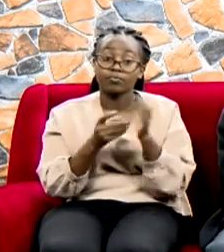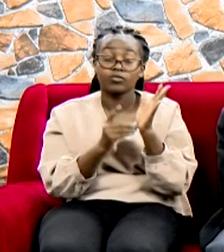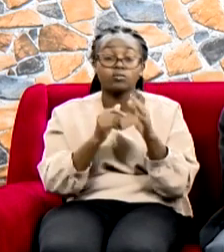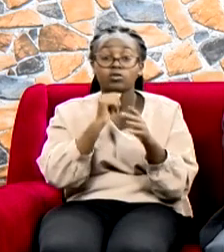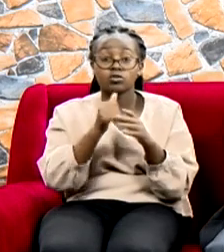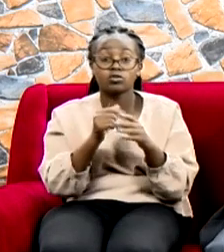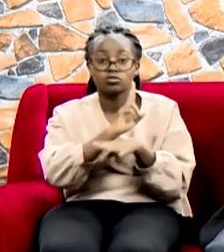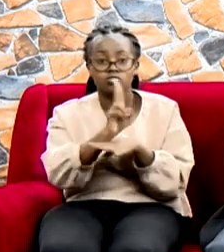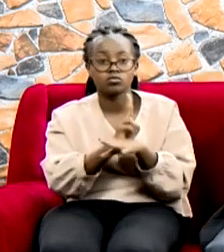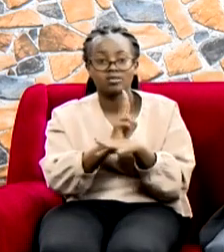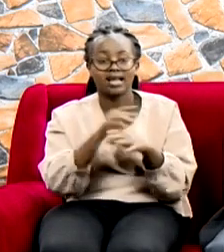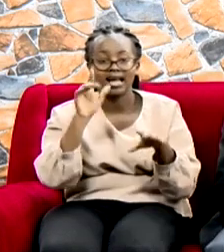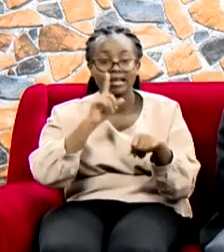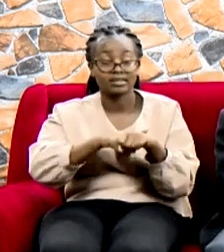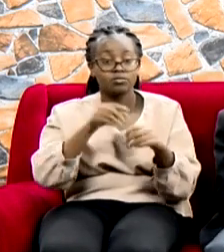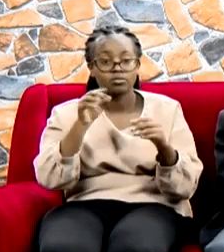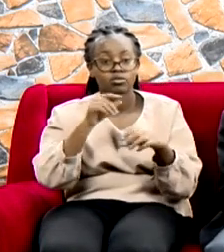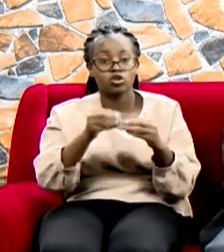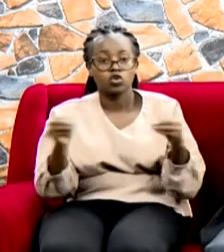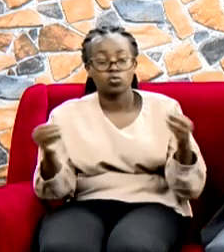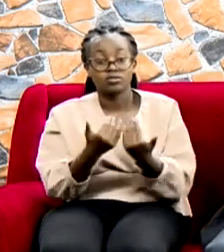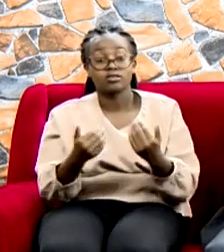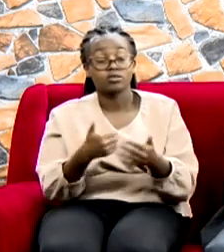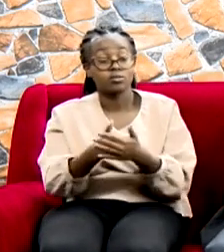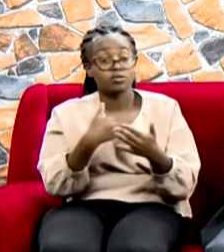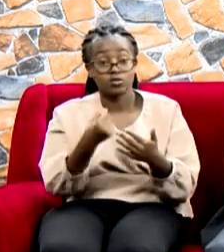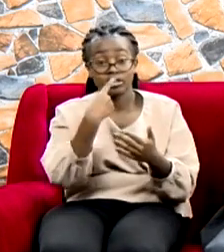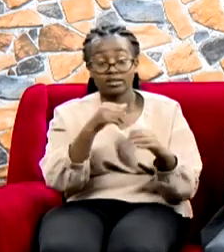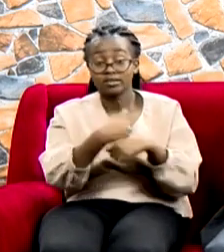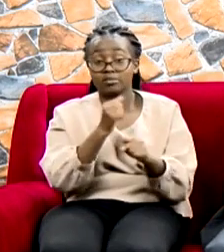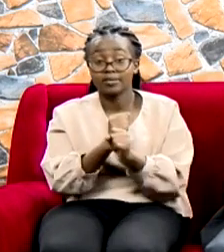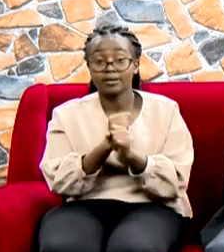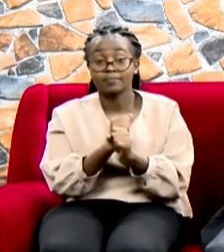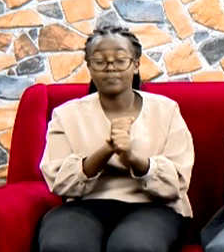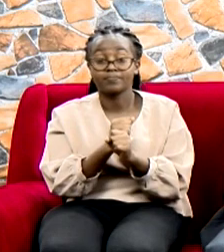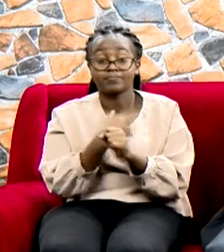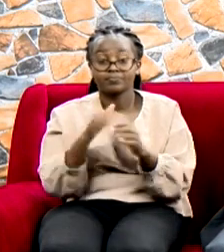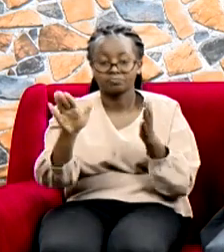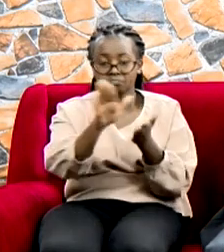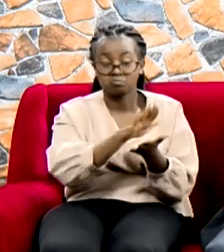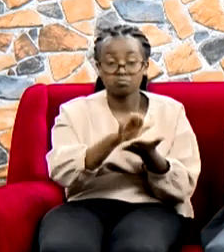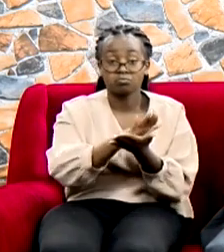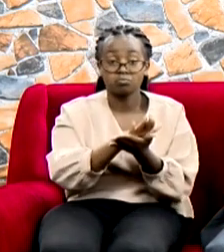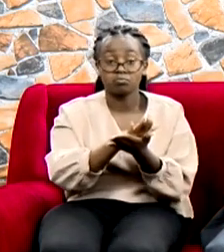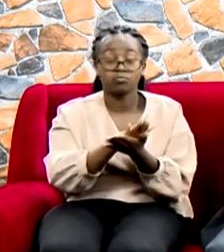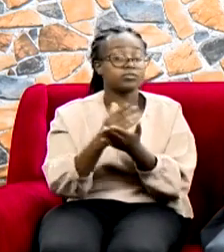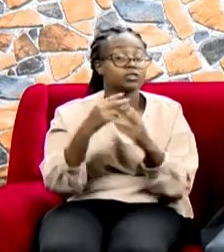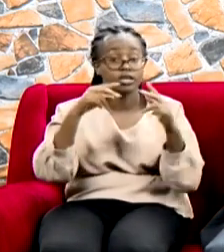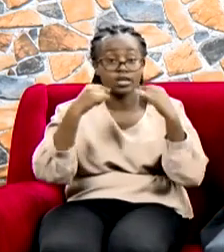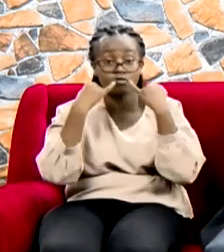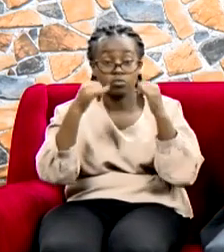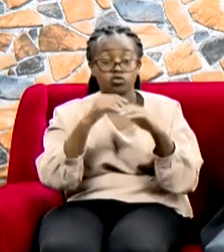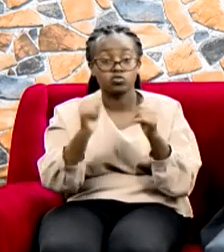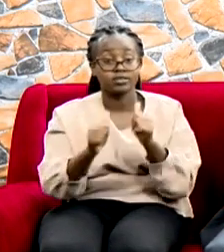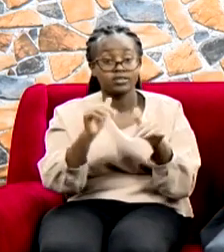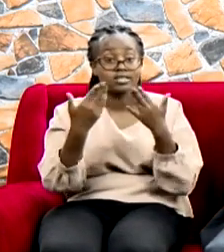a lot of time with the child, because before diagnosis is made, there's background information that is given. So